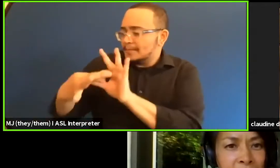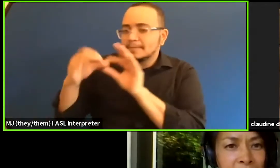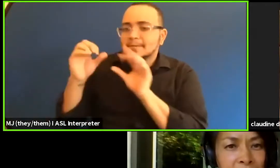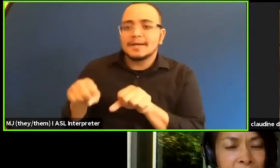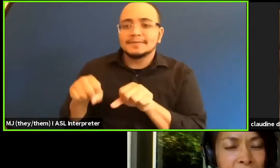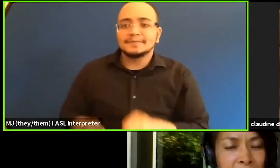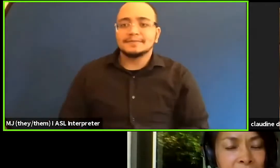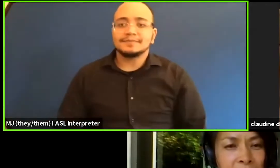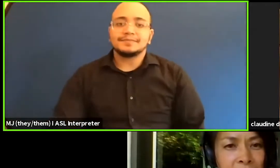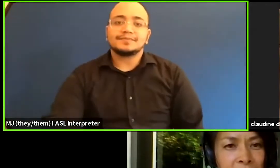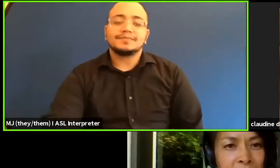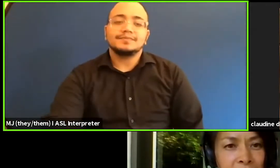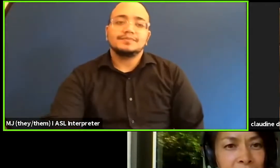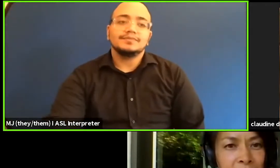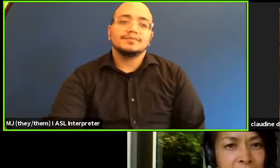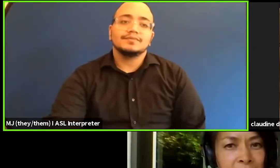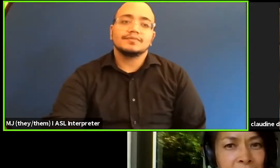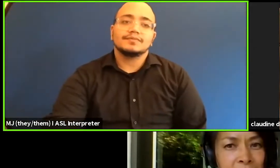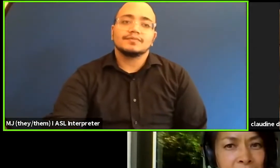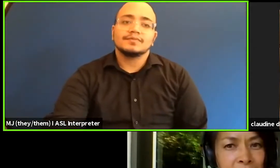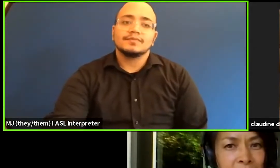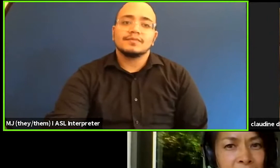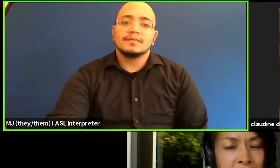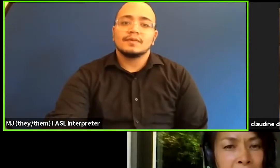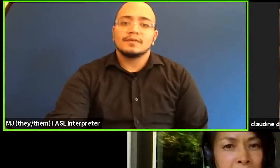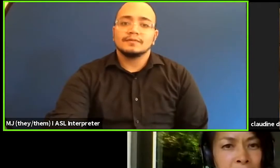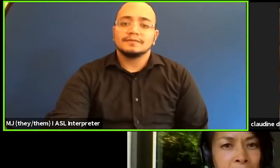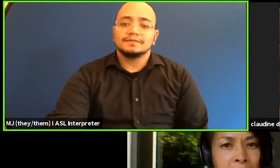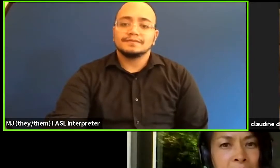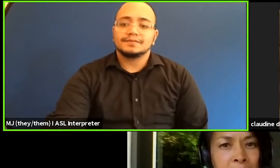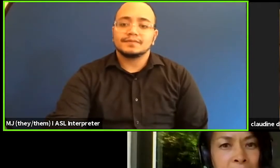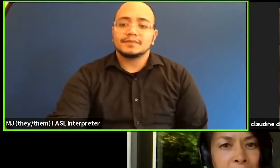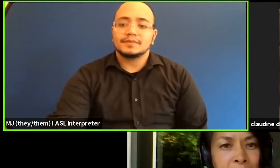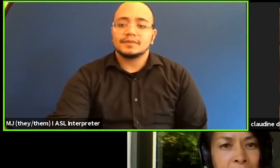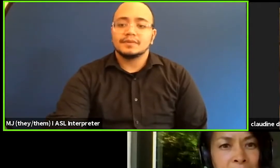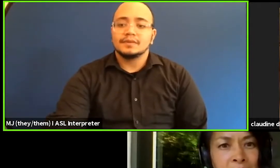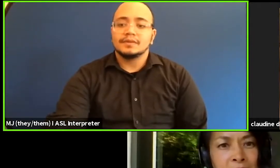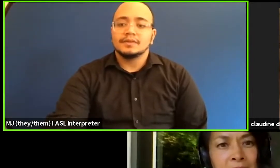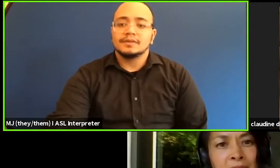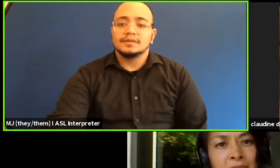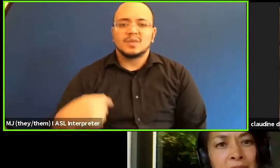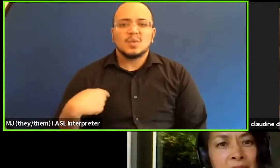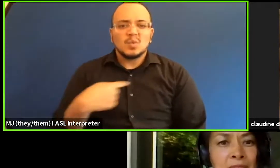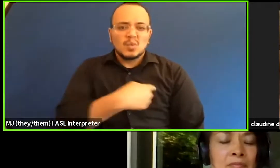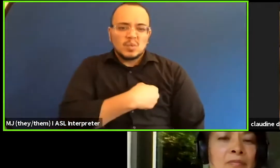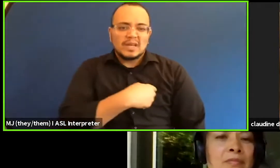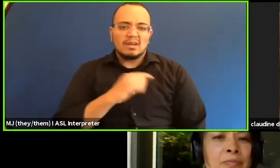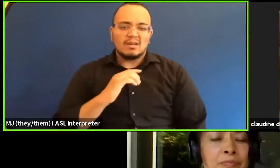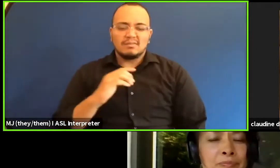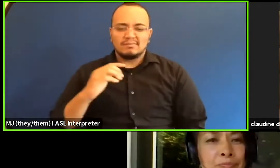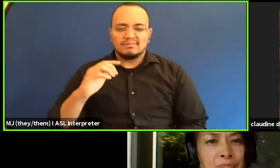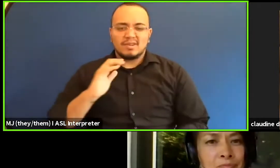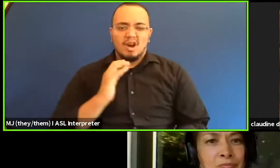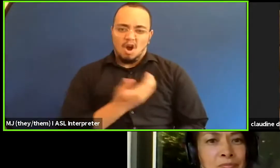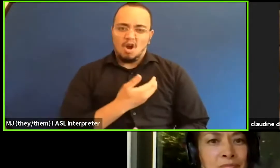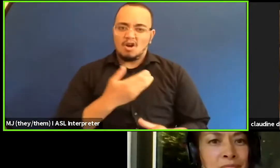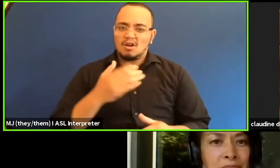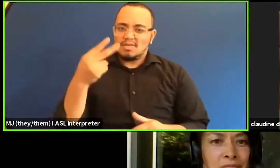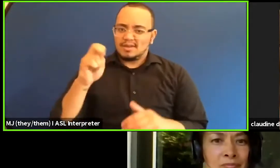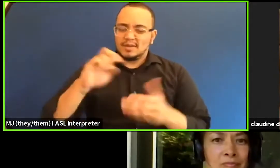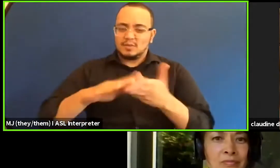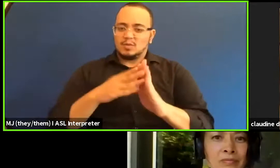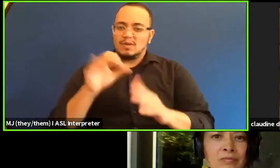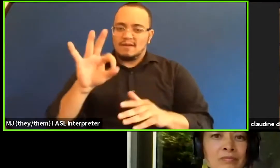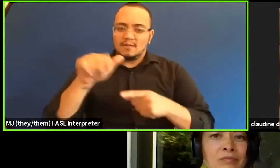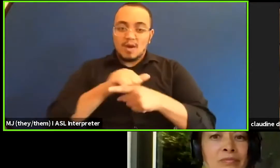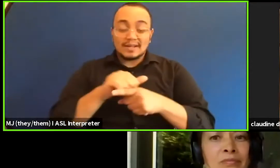closer. That is the origins of Blood and Bone. That is the work that we do. We are the community of practice when you want to practice the solidarity work,